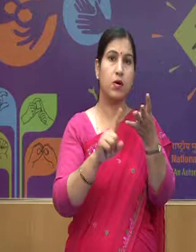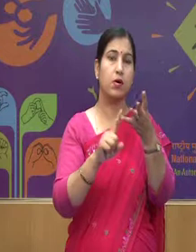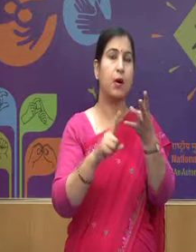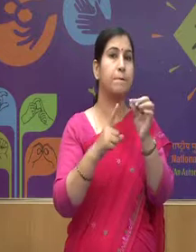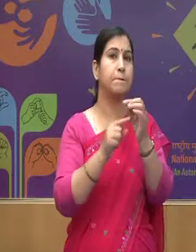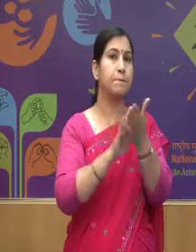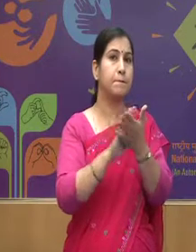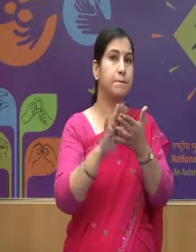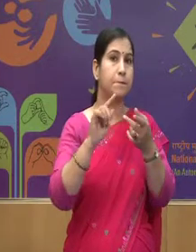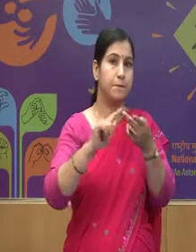Philippines,